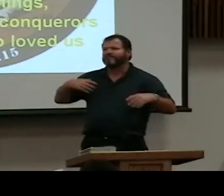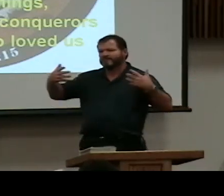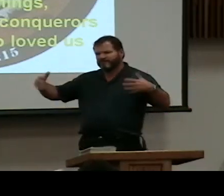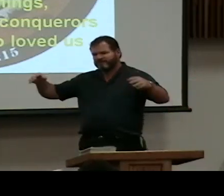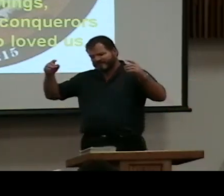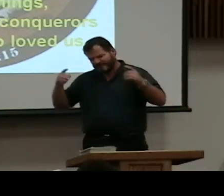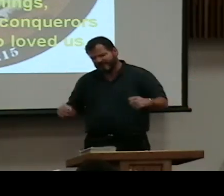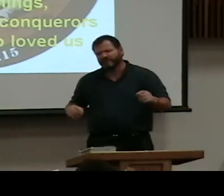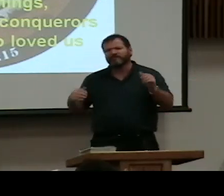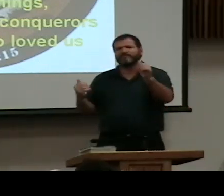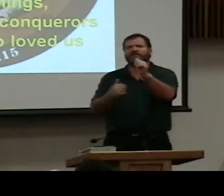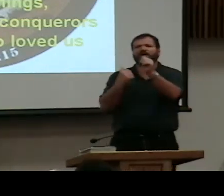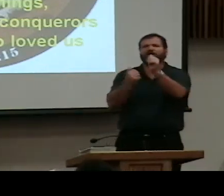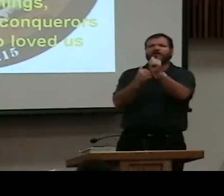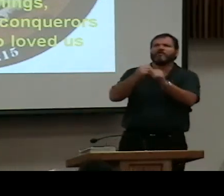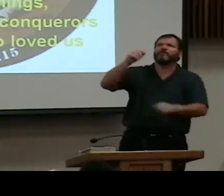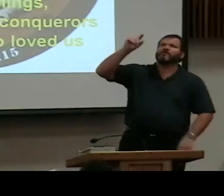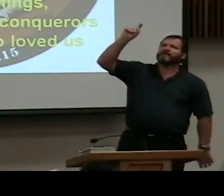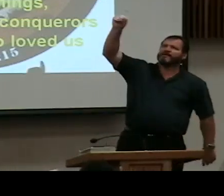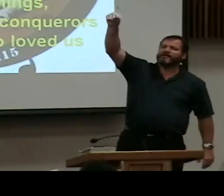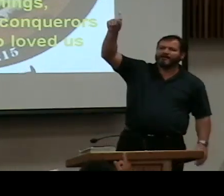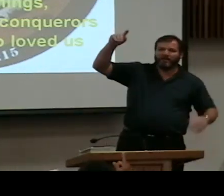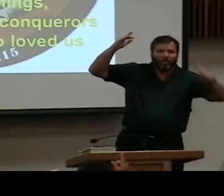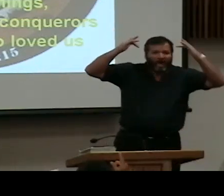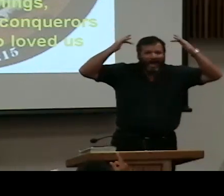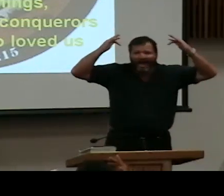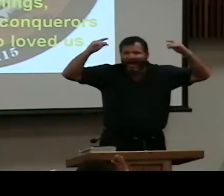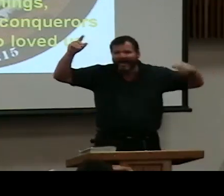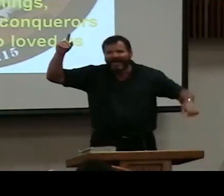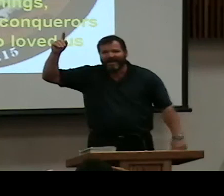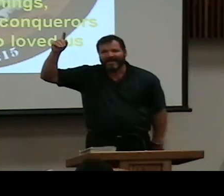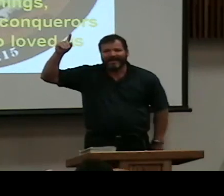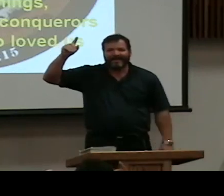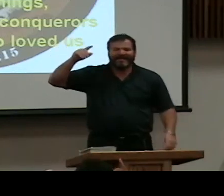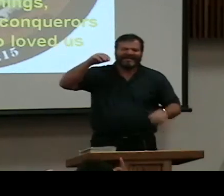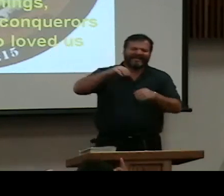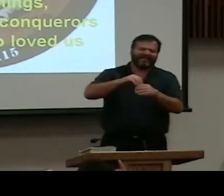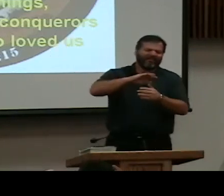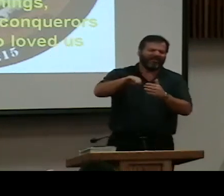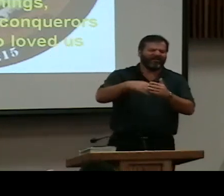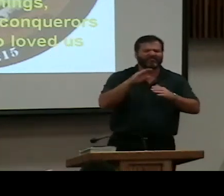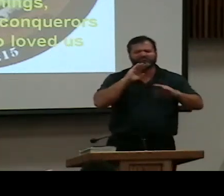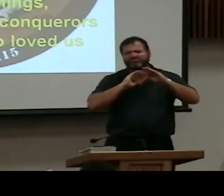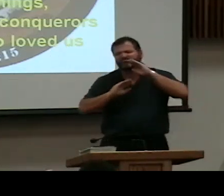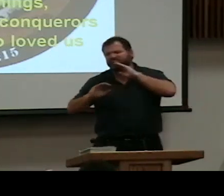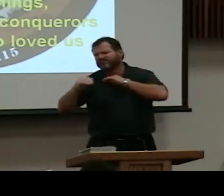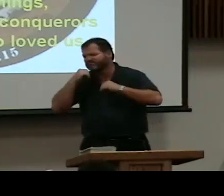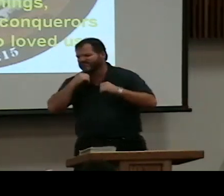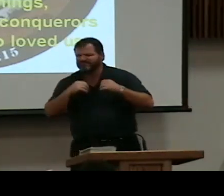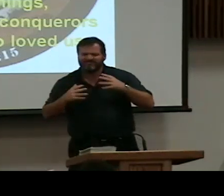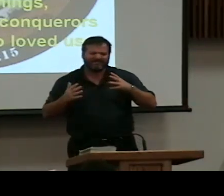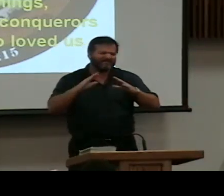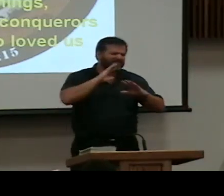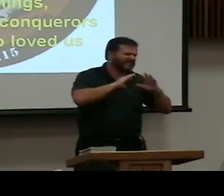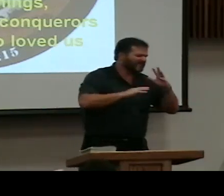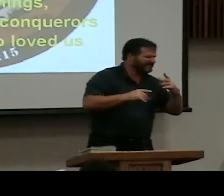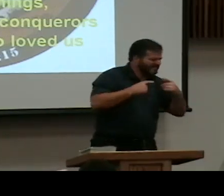I've decided to follow Jesus. Why? In all these things, we are